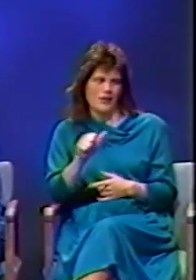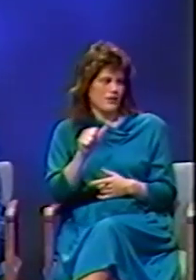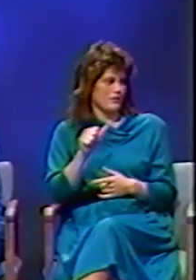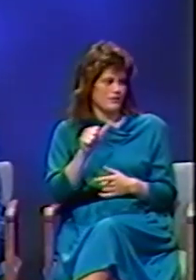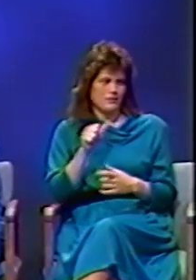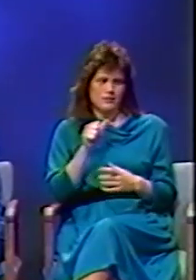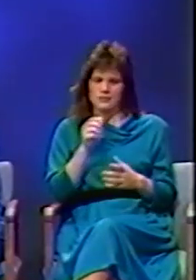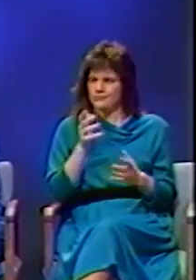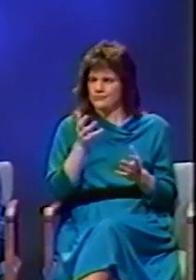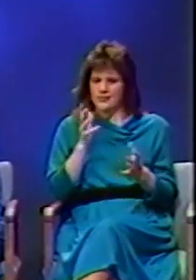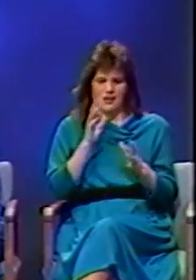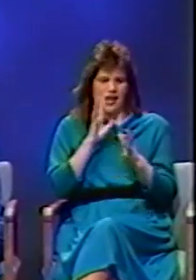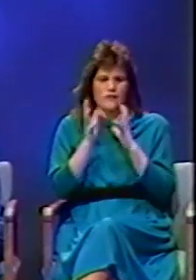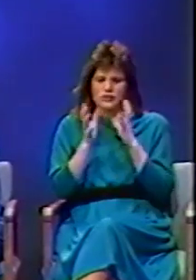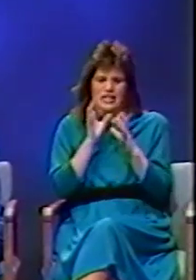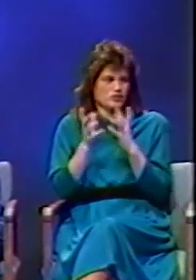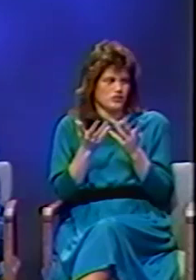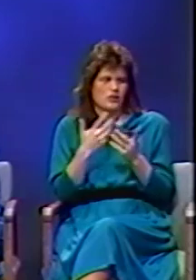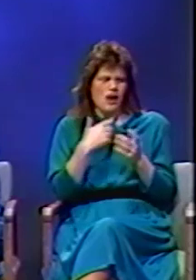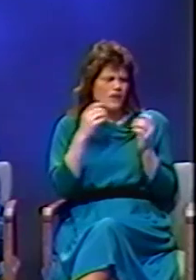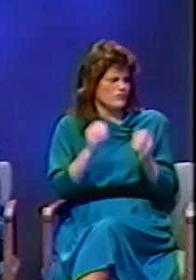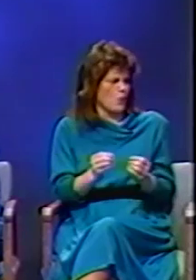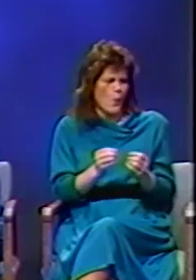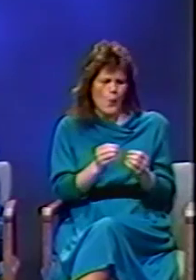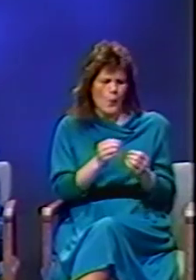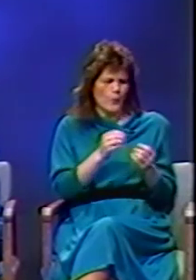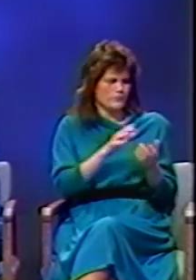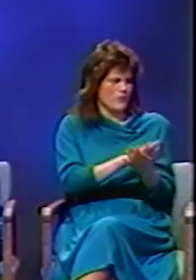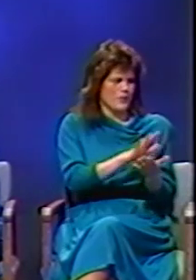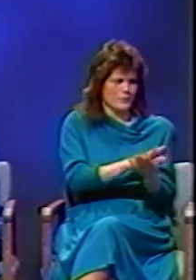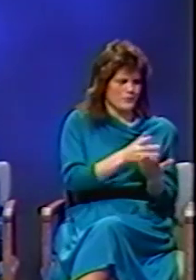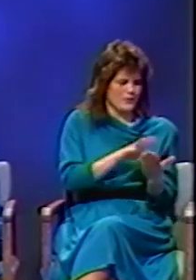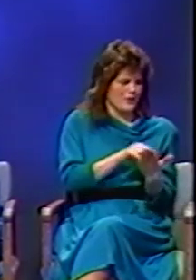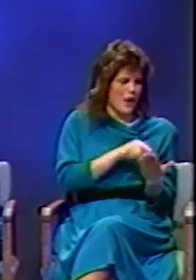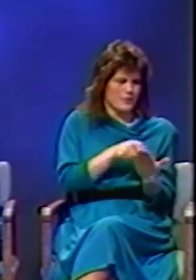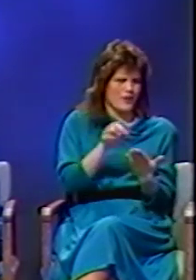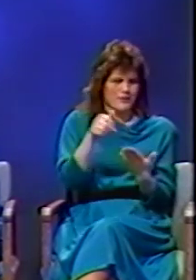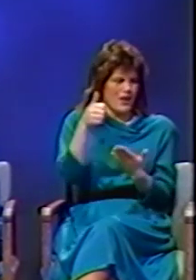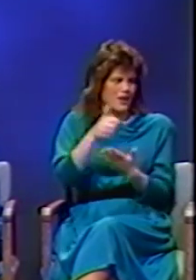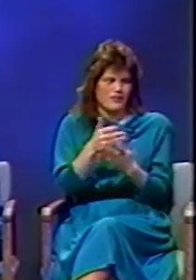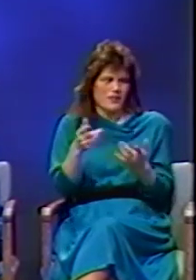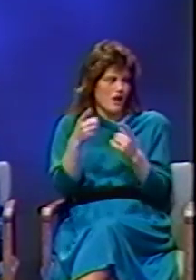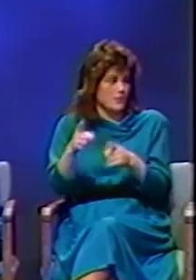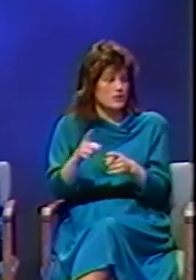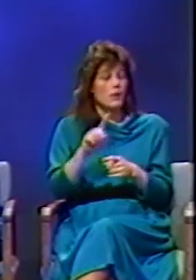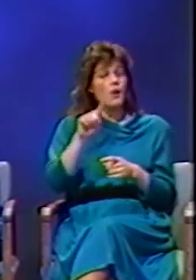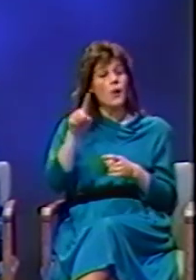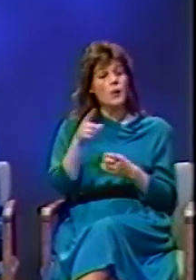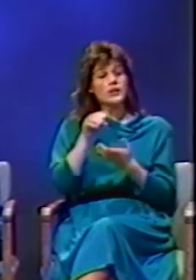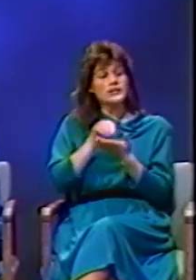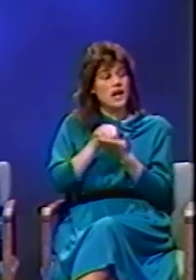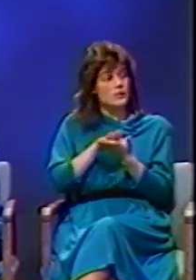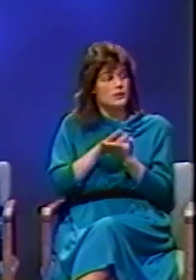no hard copy of any of the conversations that go through the relay service. The only thing that is documented at us all is the billing record.